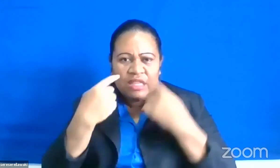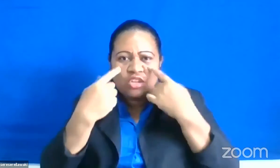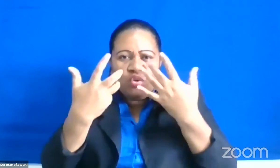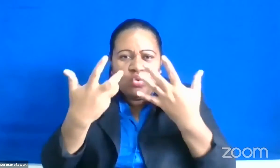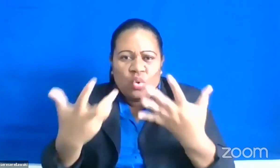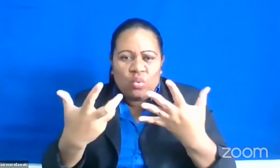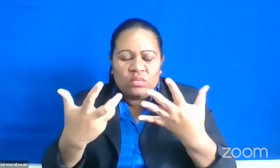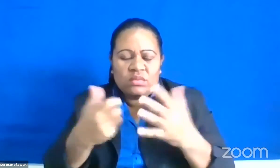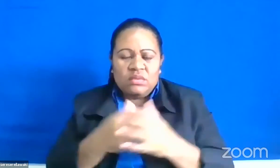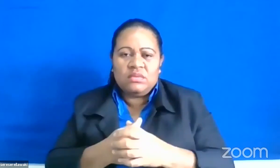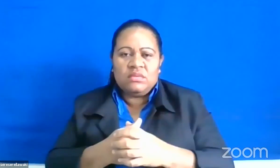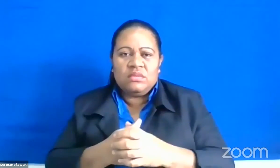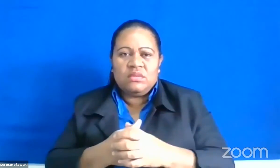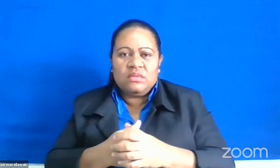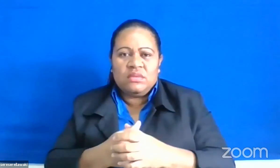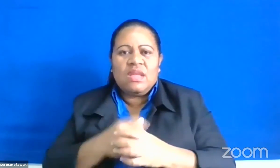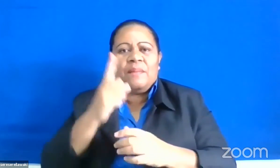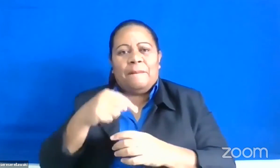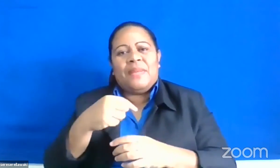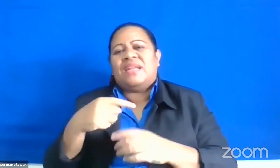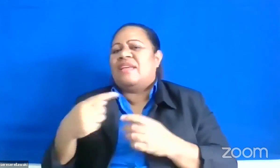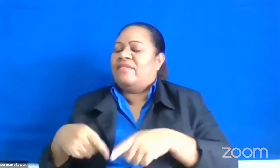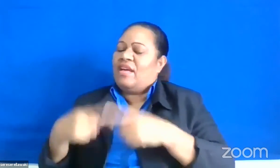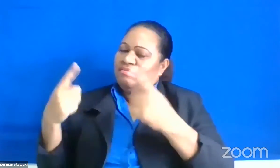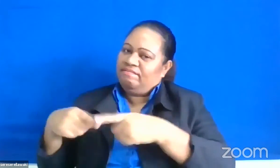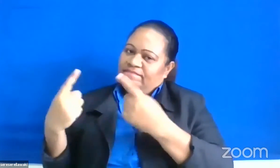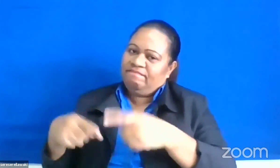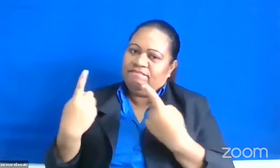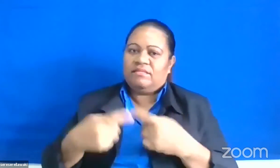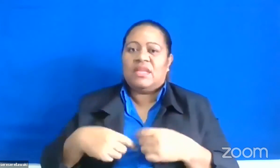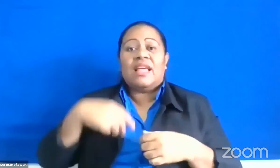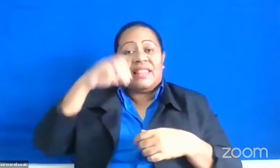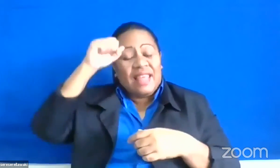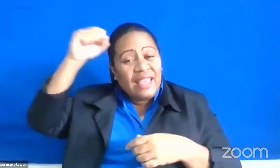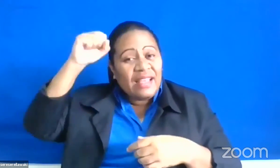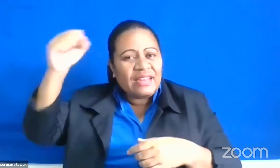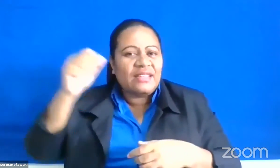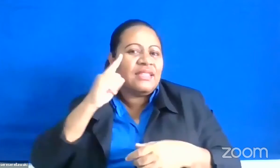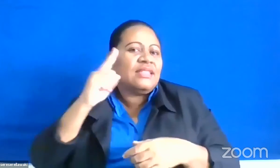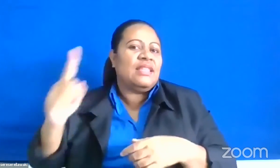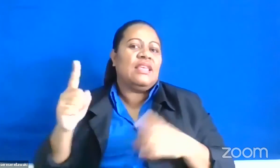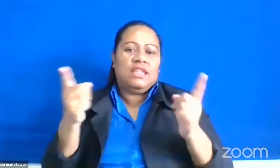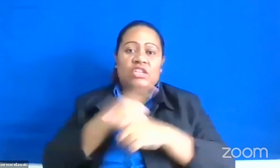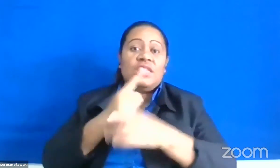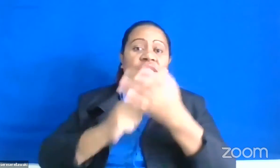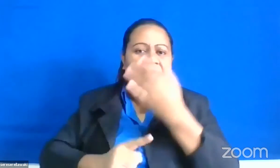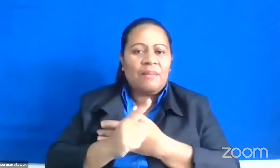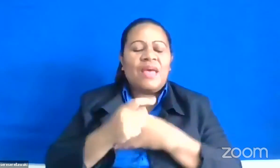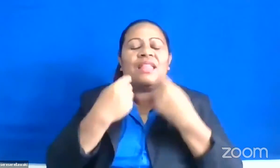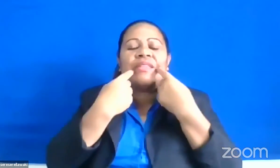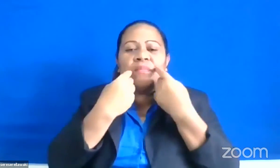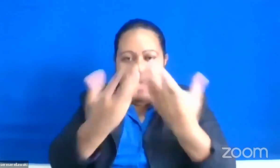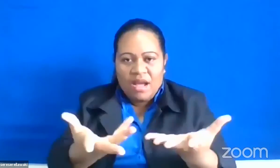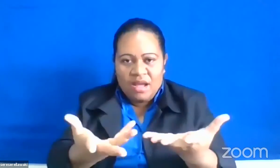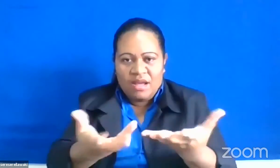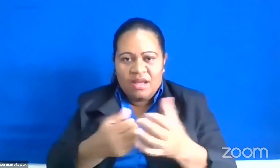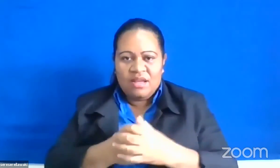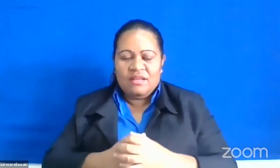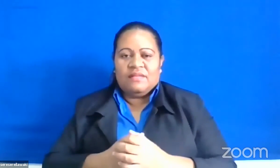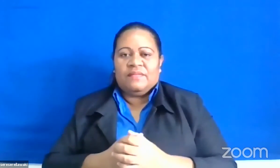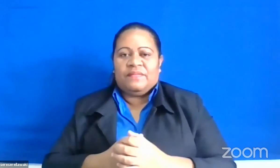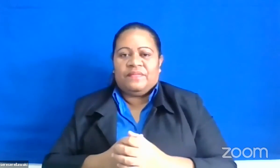watching the environment and they're seeing the changes because this is what shows uh uh the the indication uh